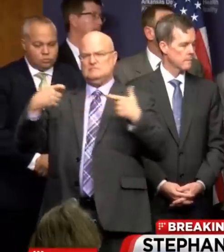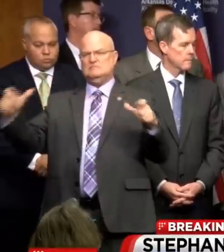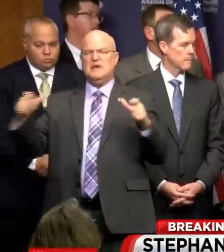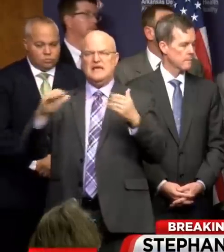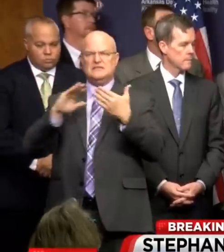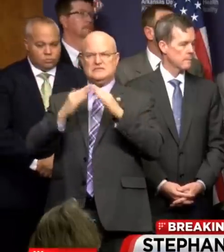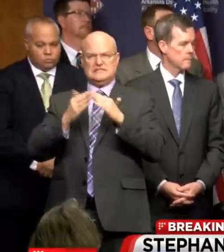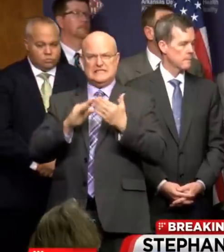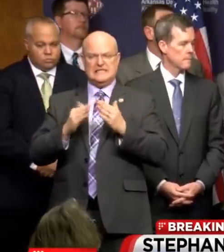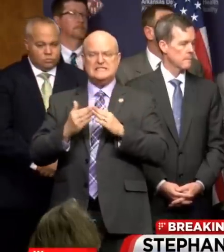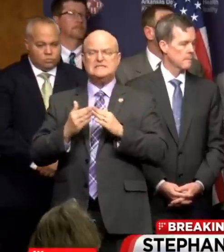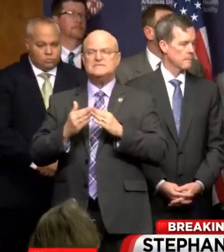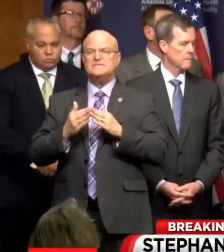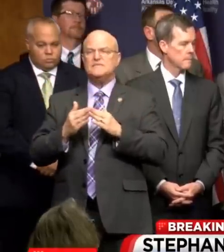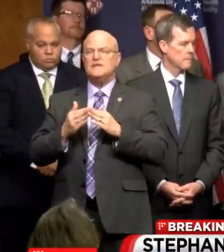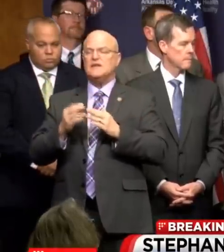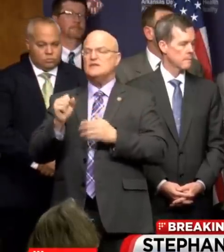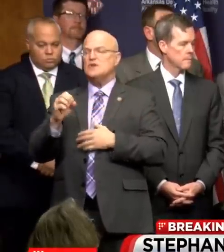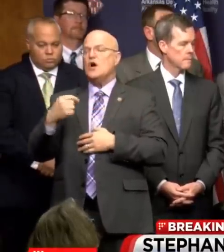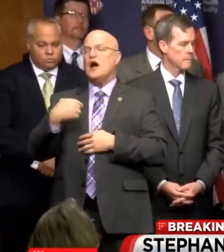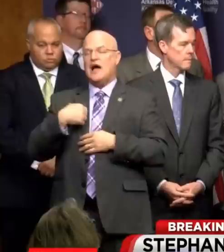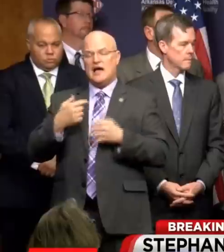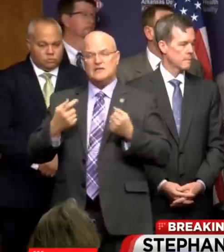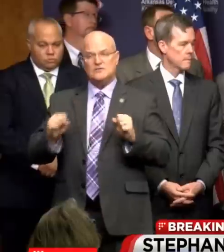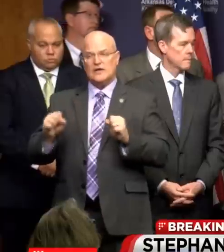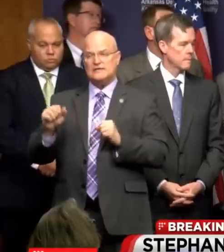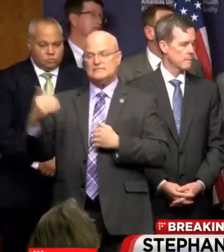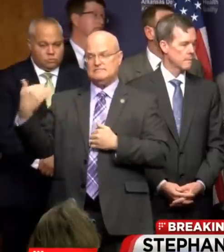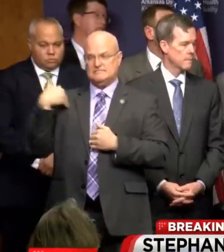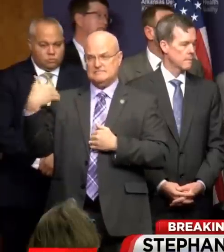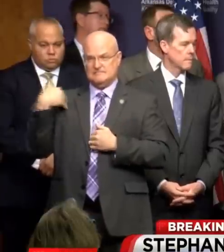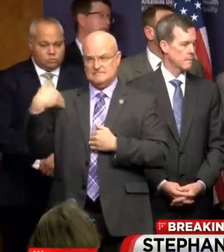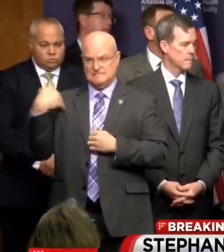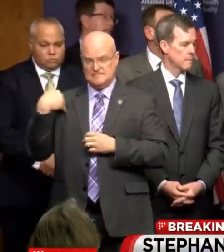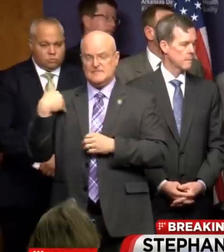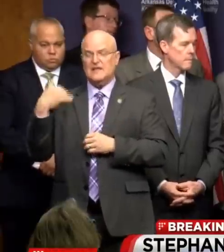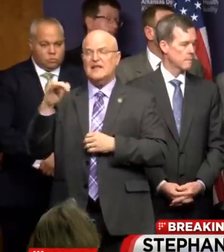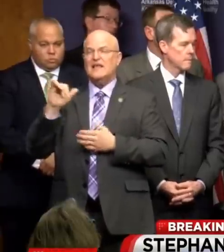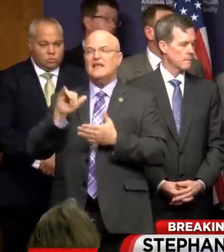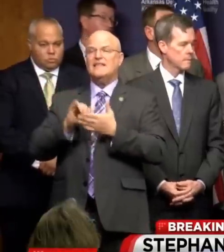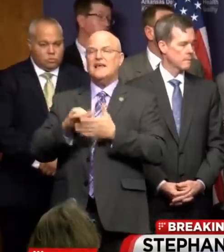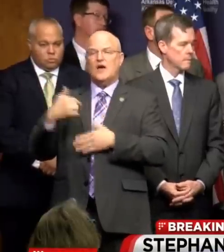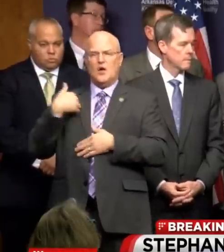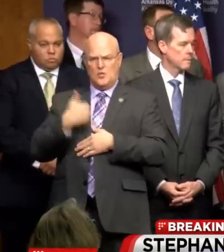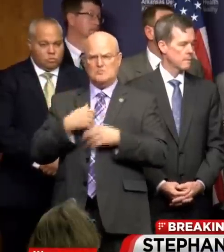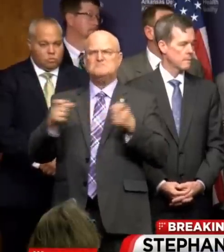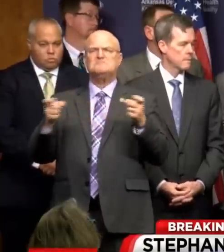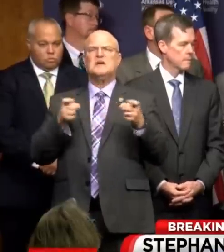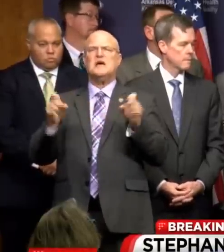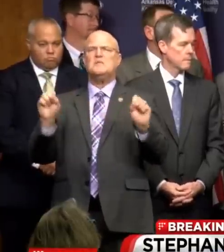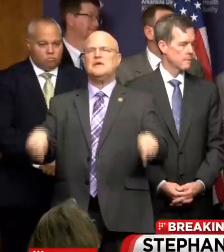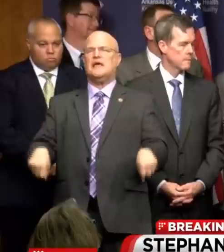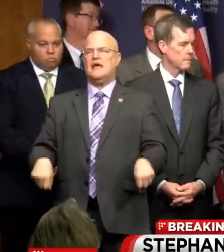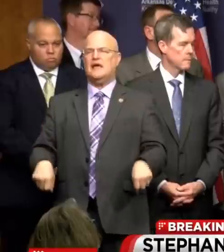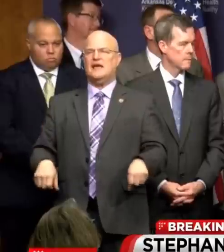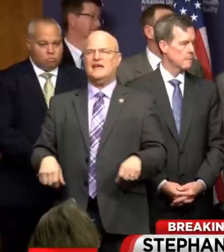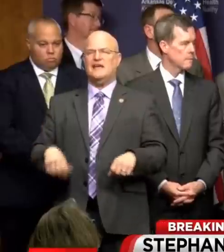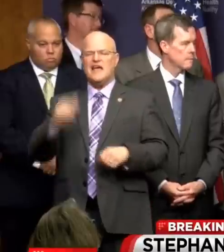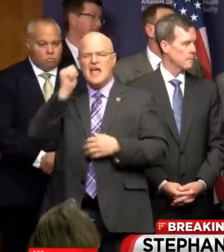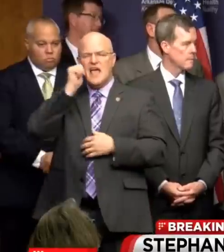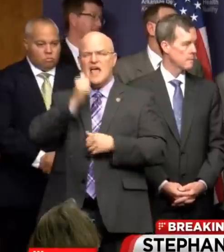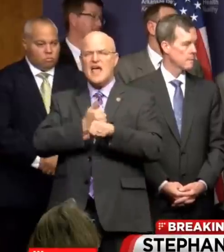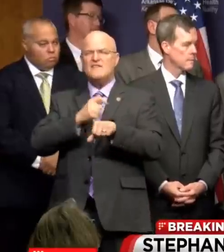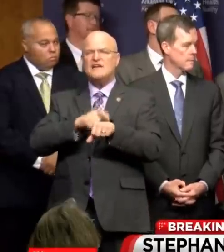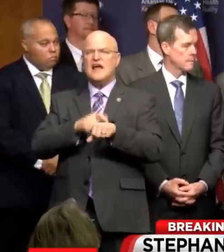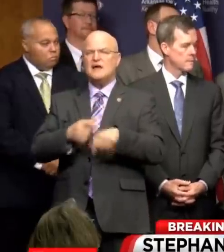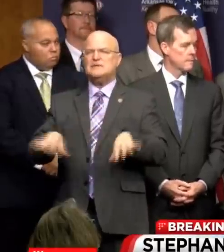major metropolitan areas. And so I've just tried to remind myself that, we can handle this. We've done this. We do this every